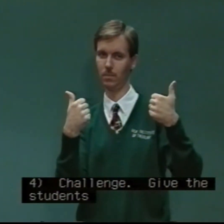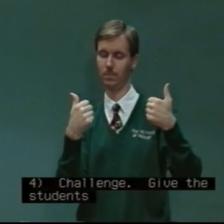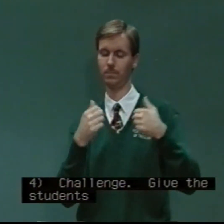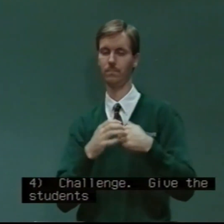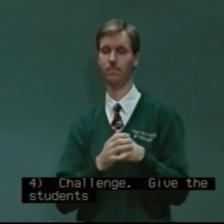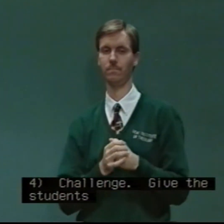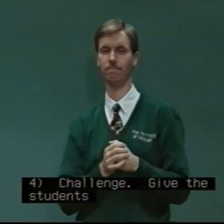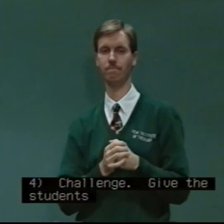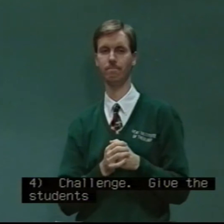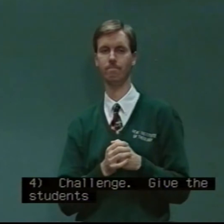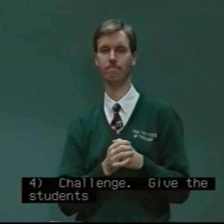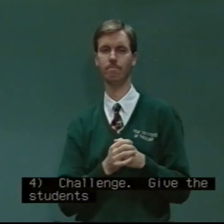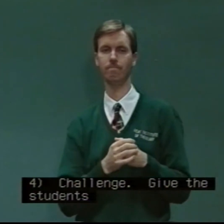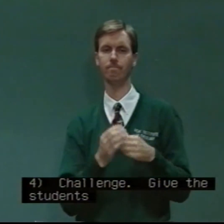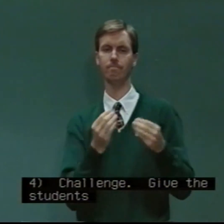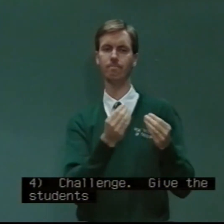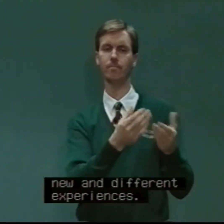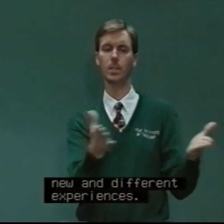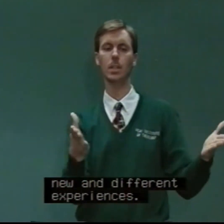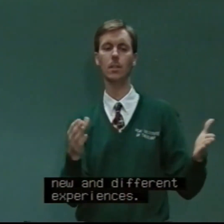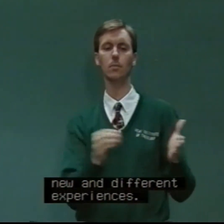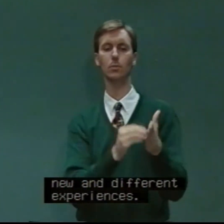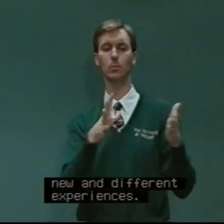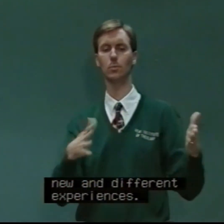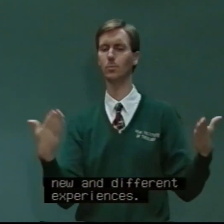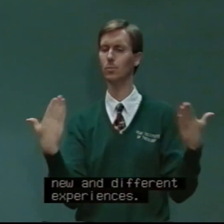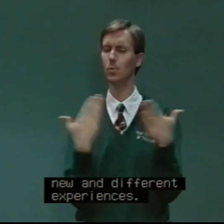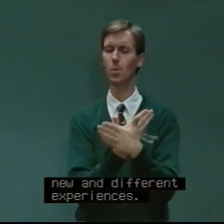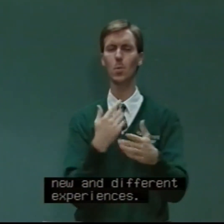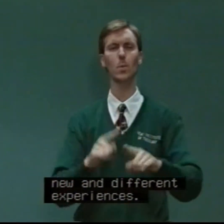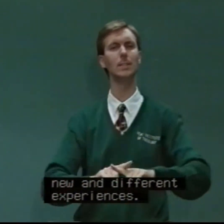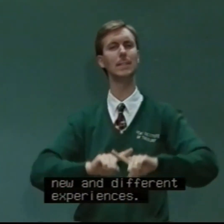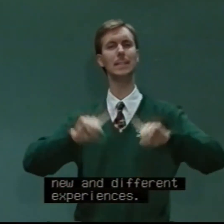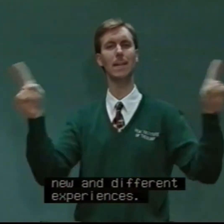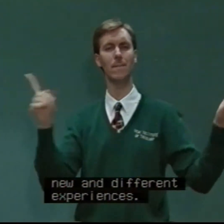challenge. Give the students new and different experiences.